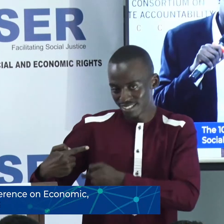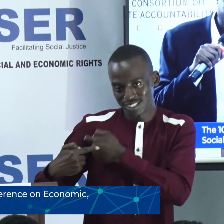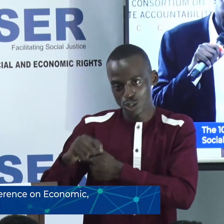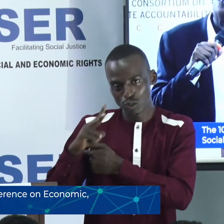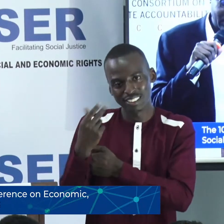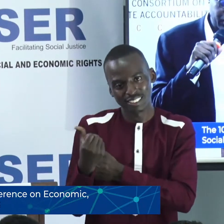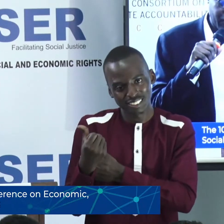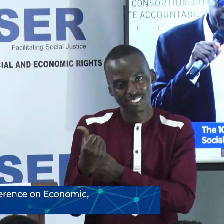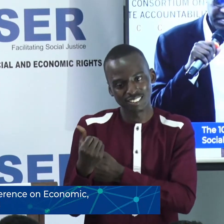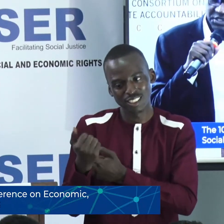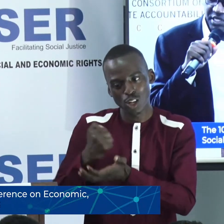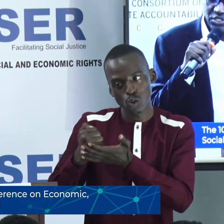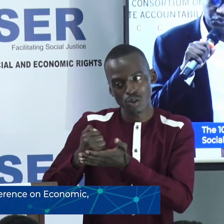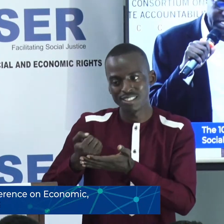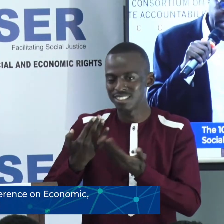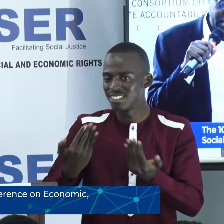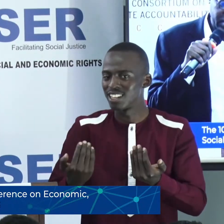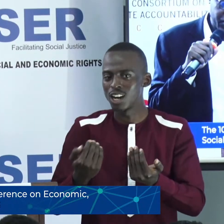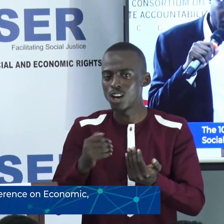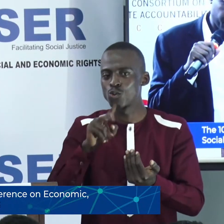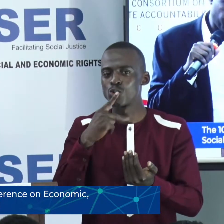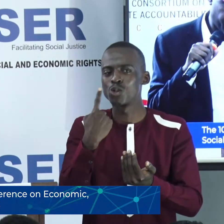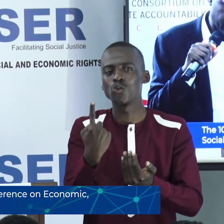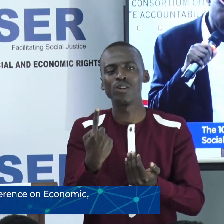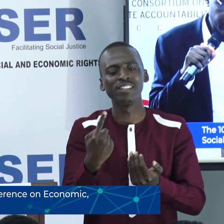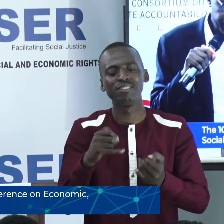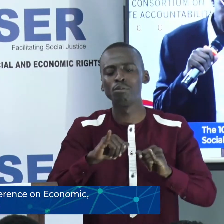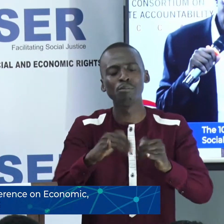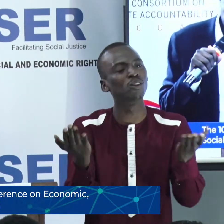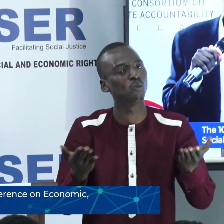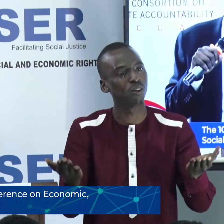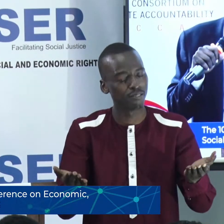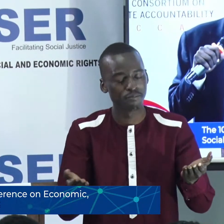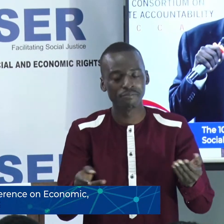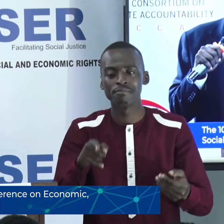the election promises made in 2016 were fulfilled.